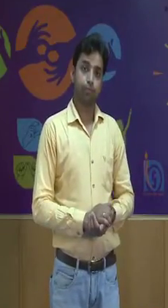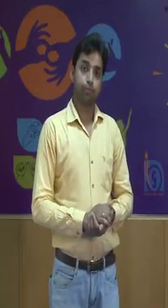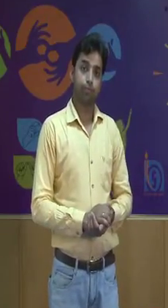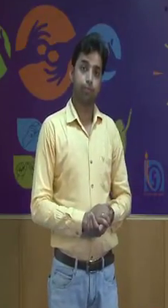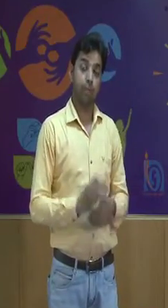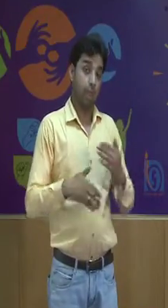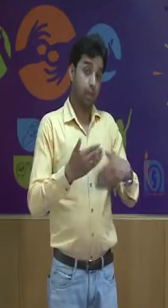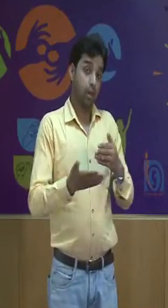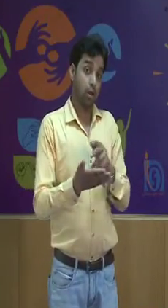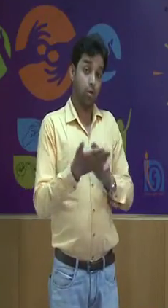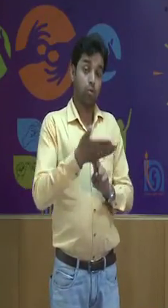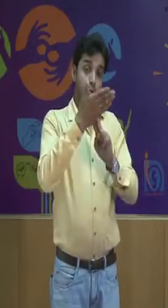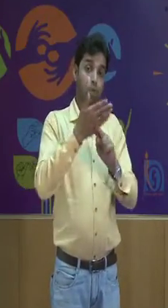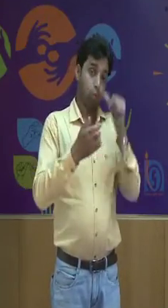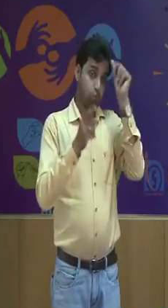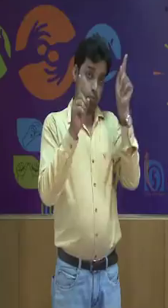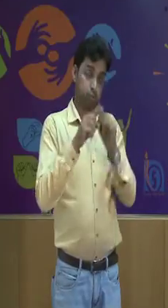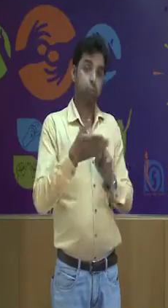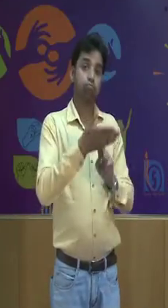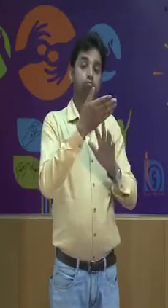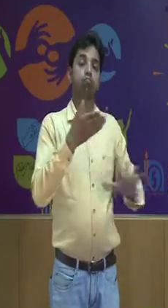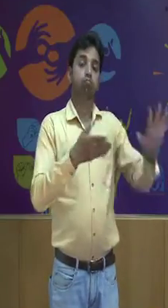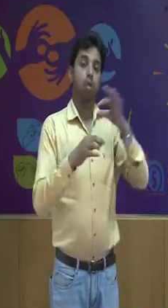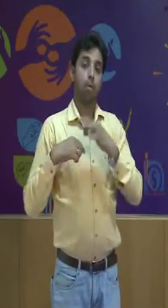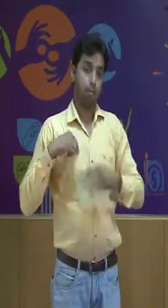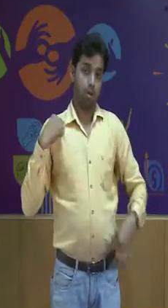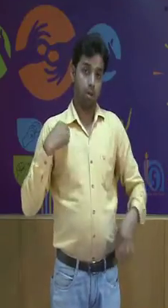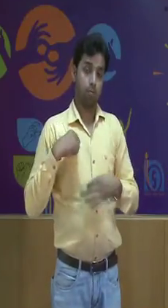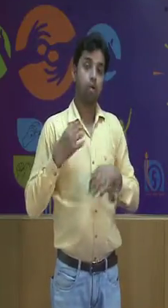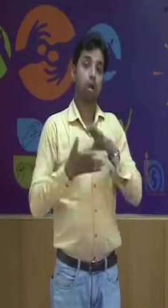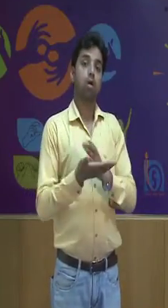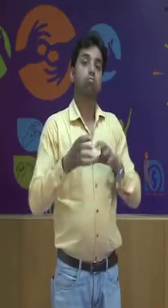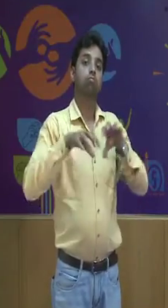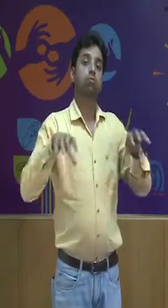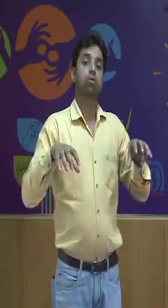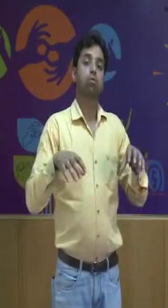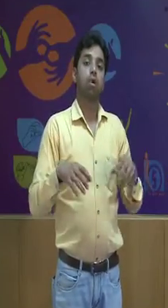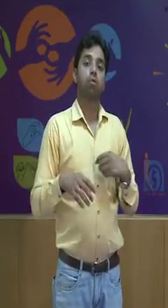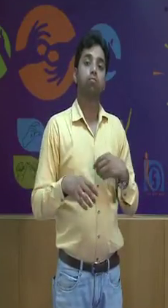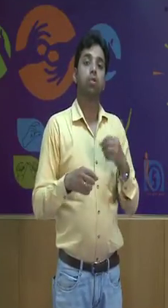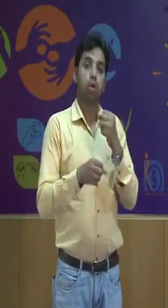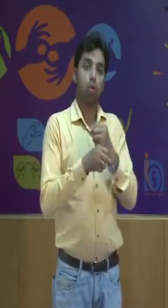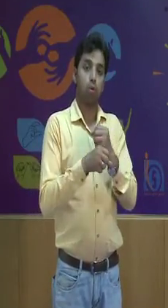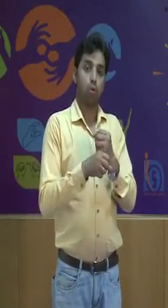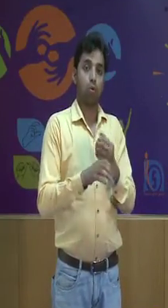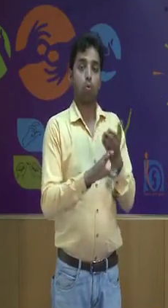In North India, the Brahmins are divided on the basis of their gotras